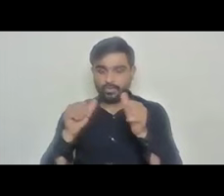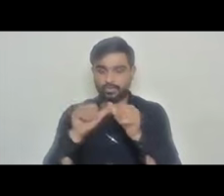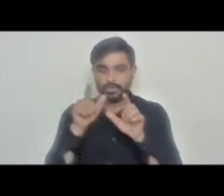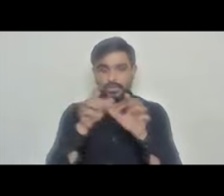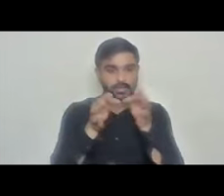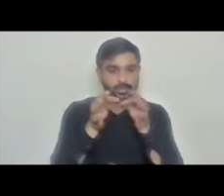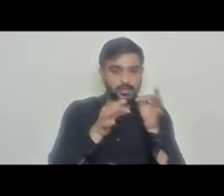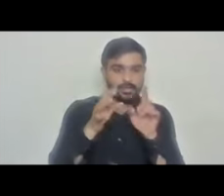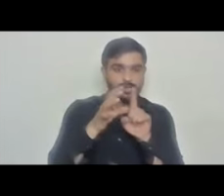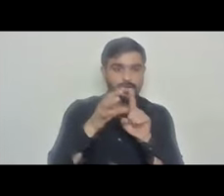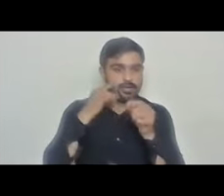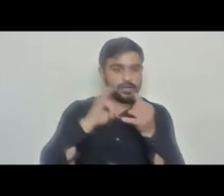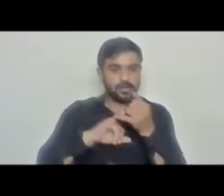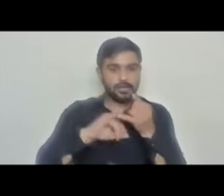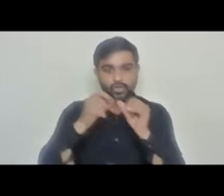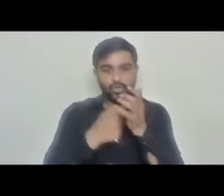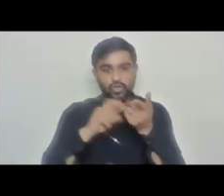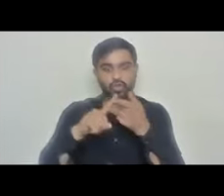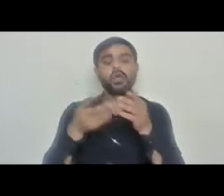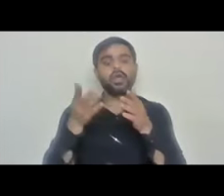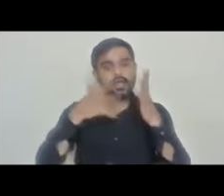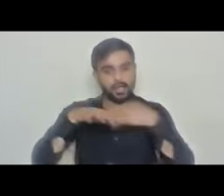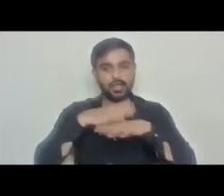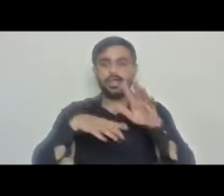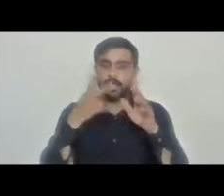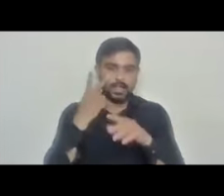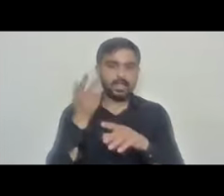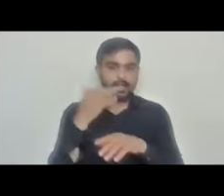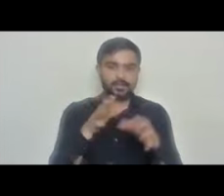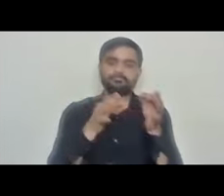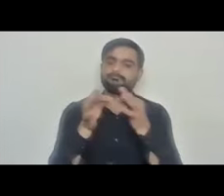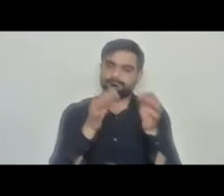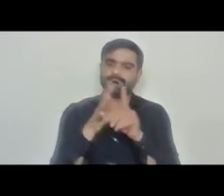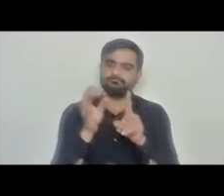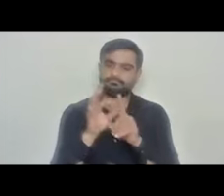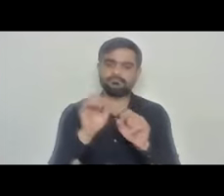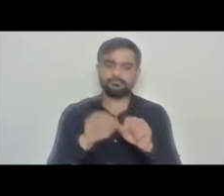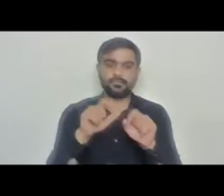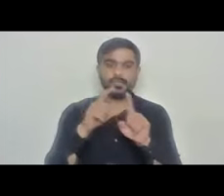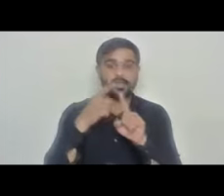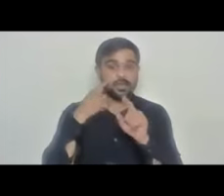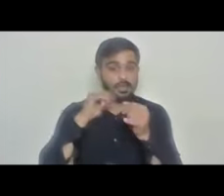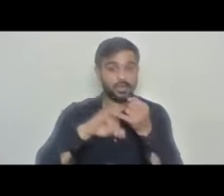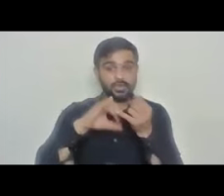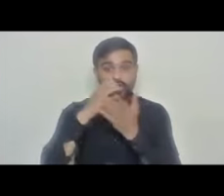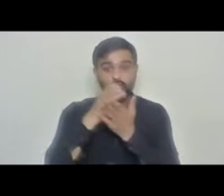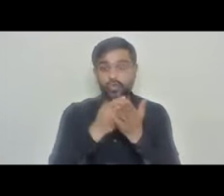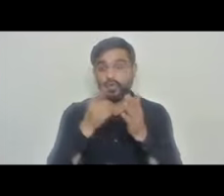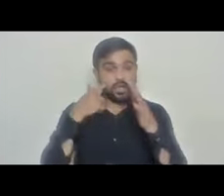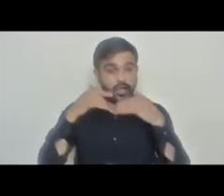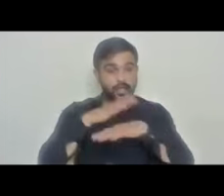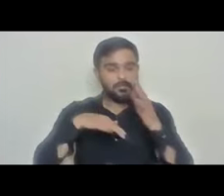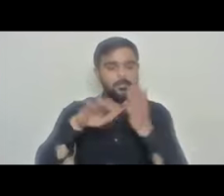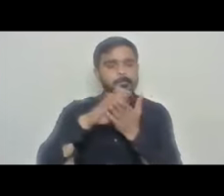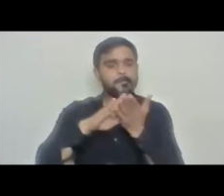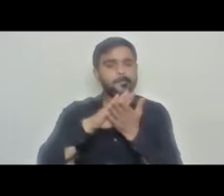explain discourse analysis again. Yes, I just saw it. I will do it. So discourse analysis, it's